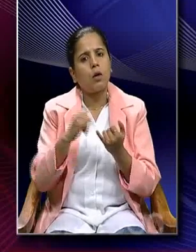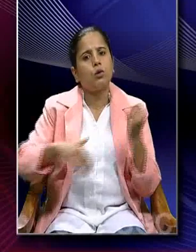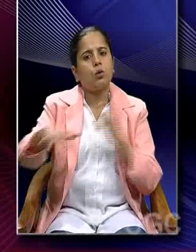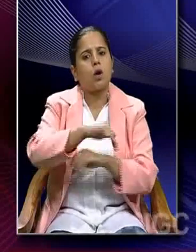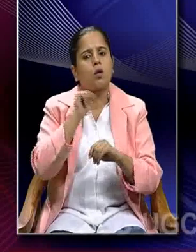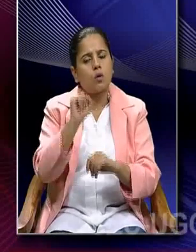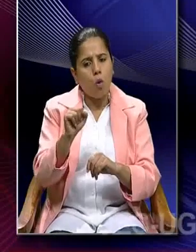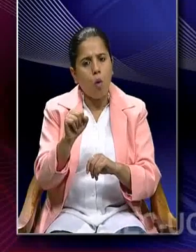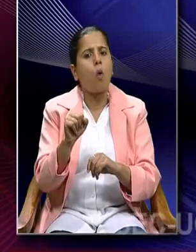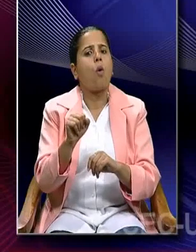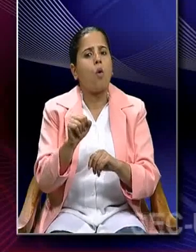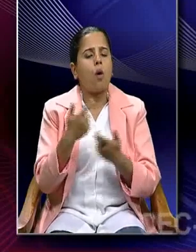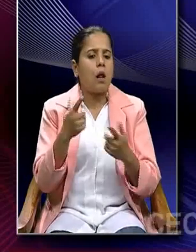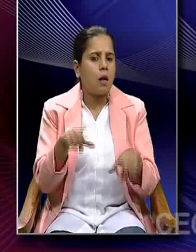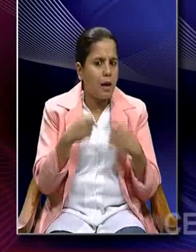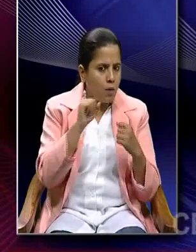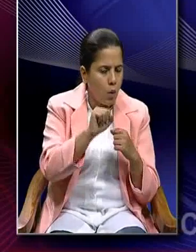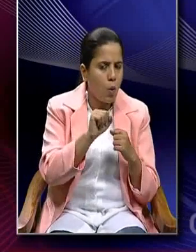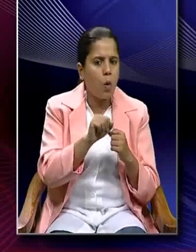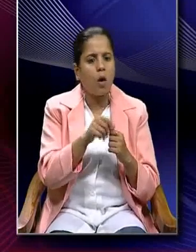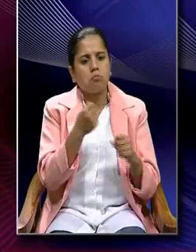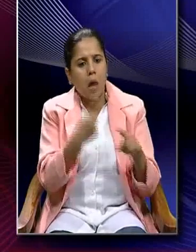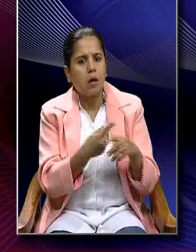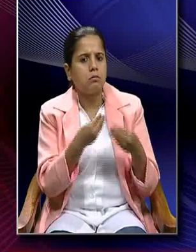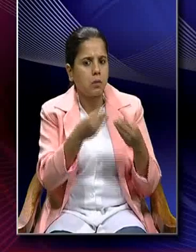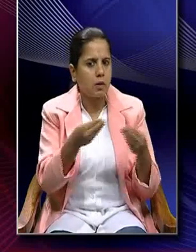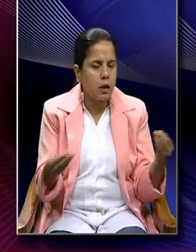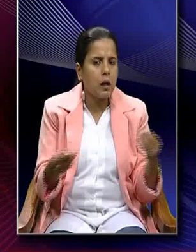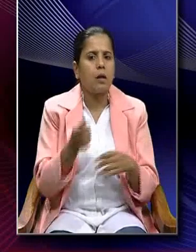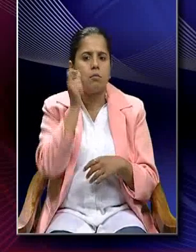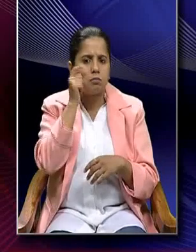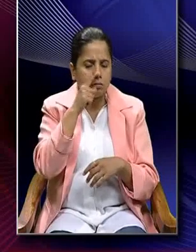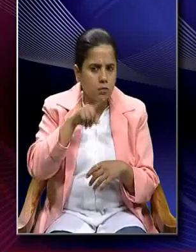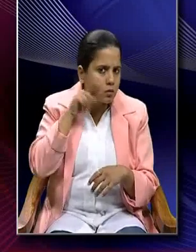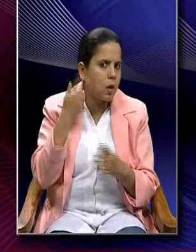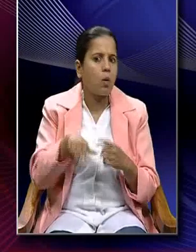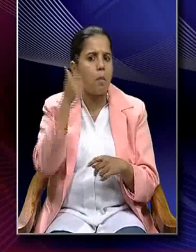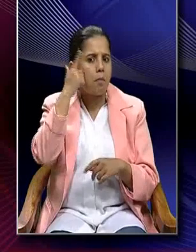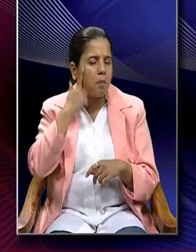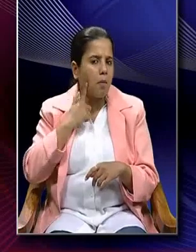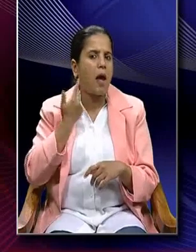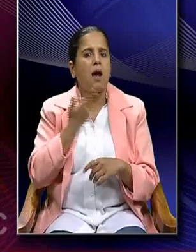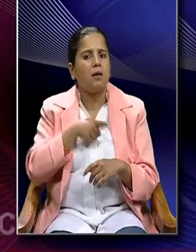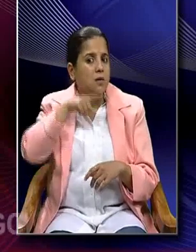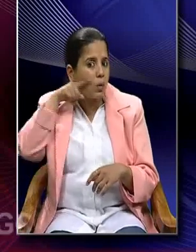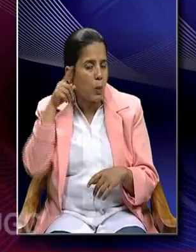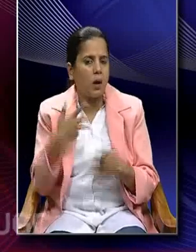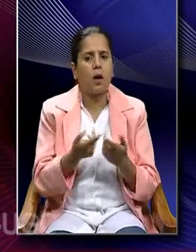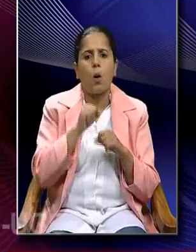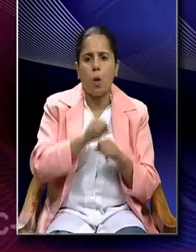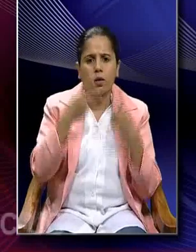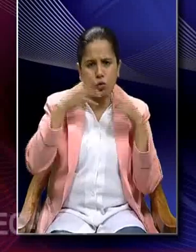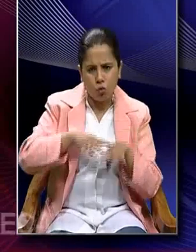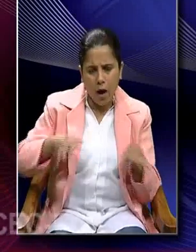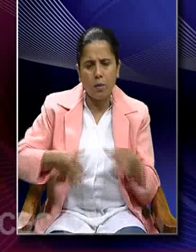society depending on gender, class, caste, ethnic, tribal identities. But